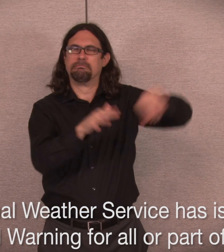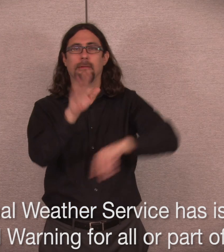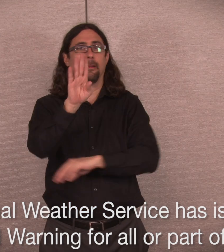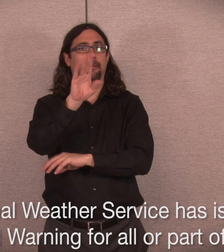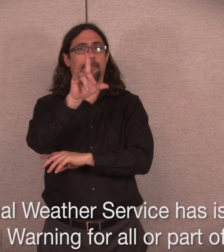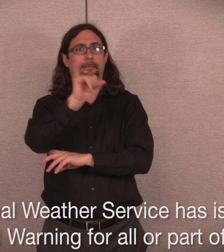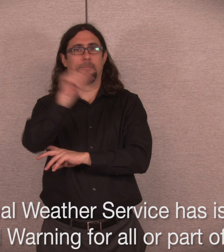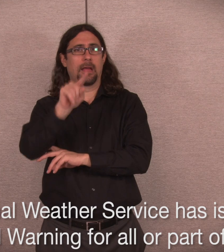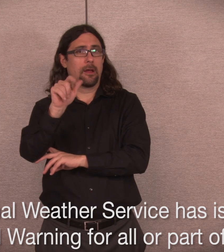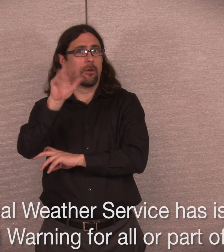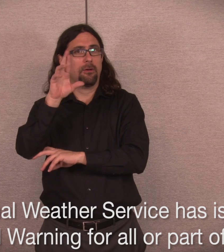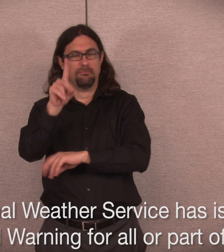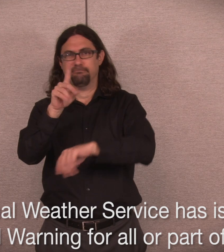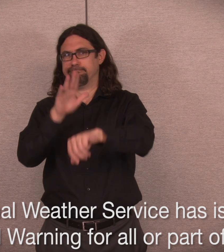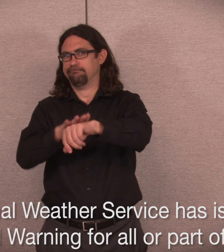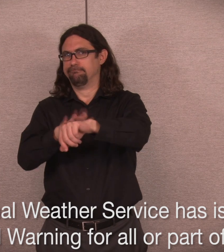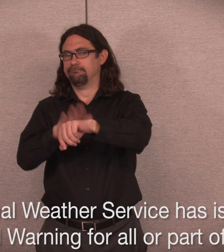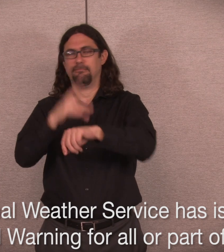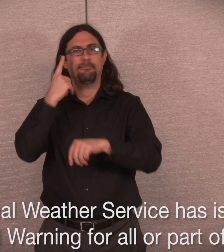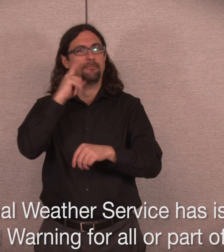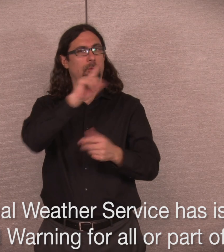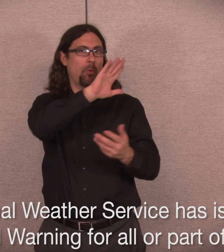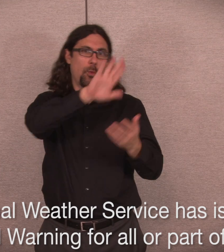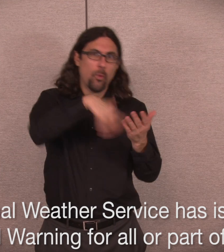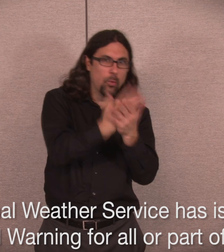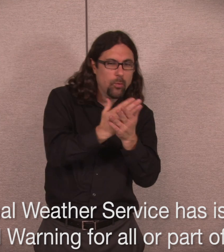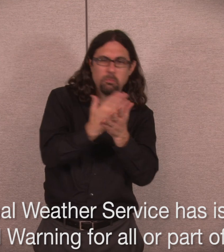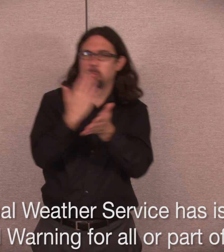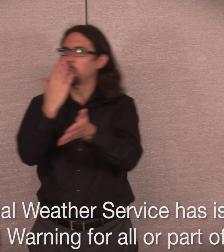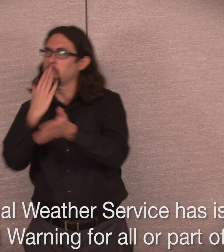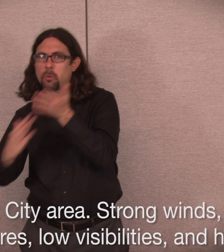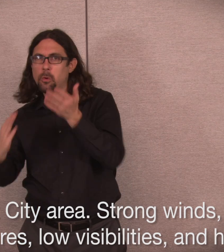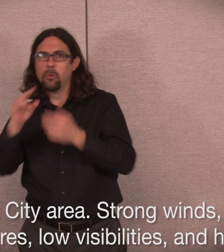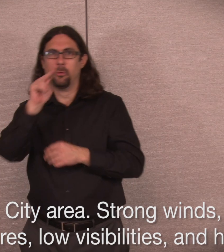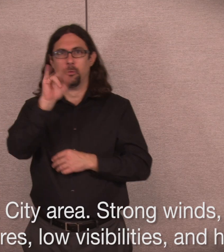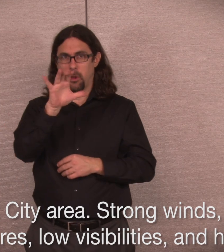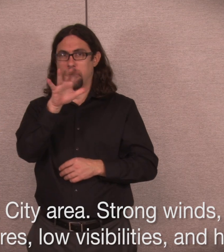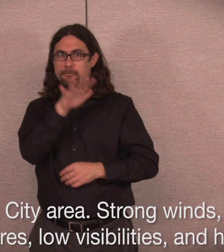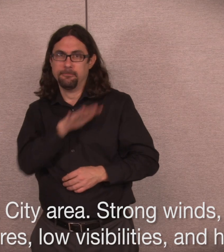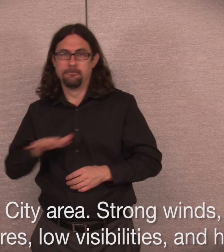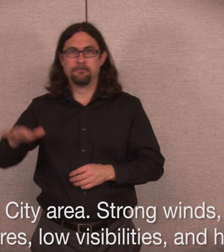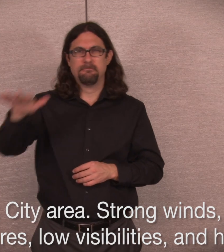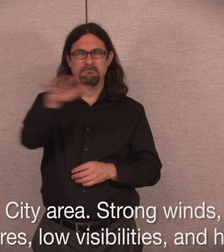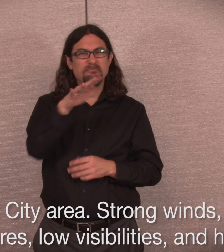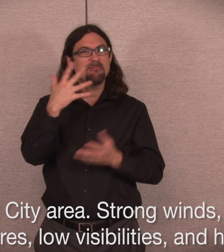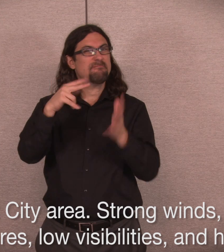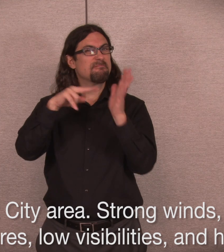The National Weather Service has issued a blizzard warning for all or part of the New York City area.